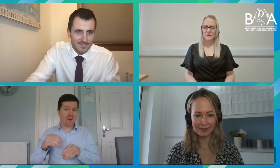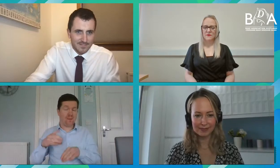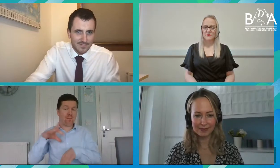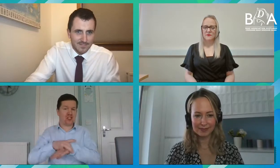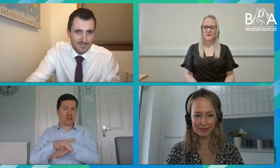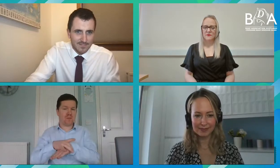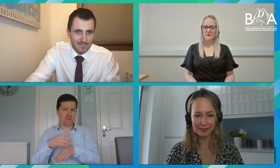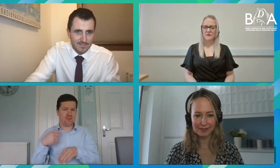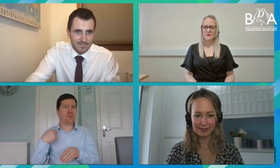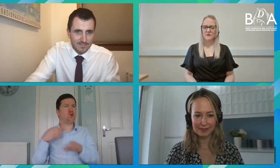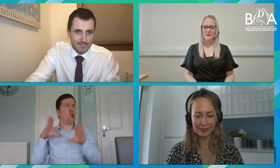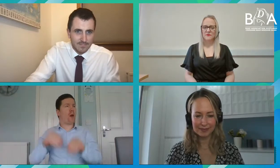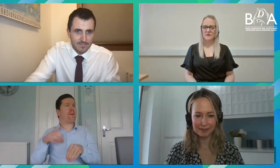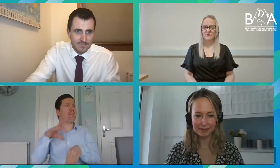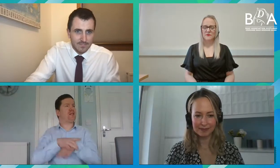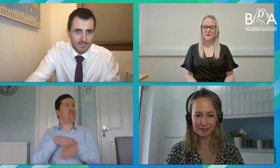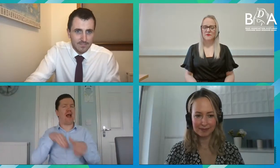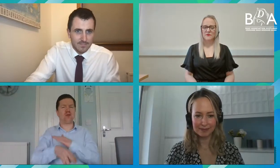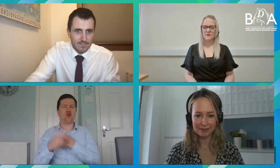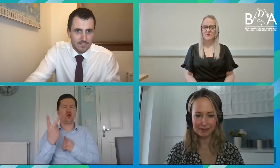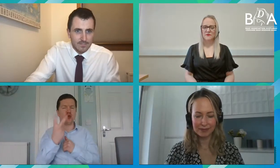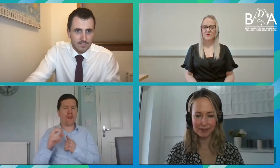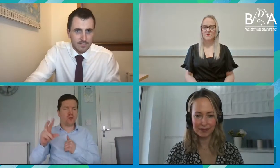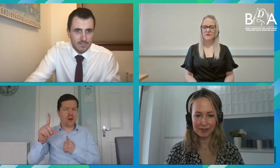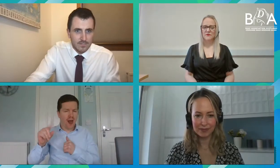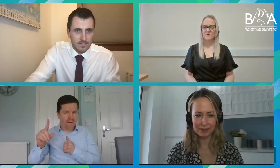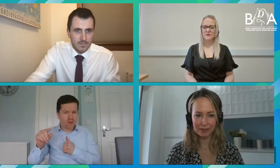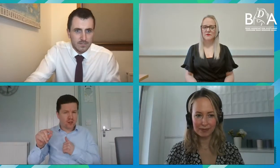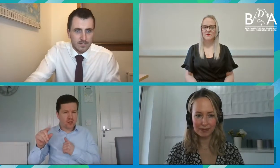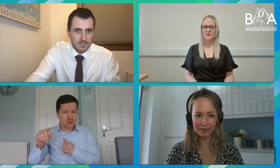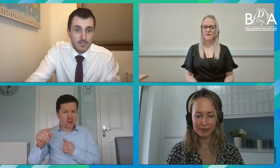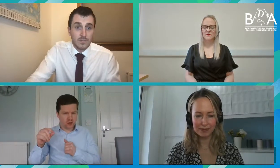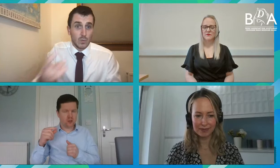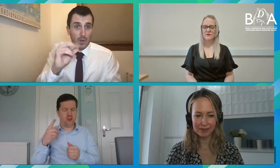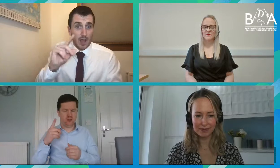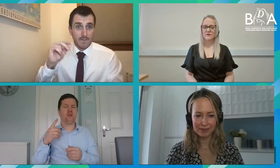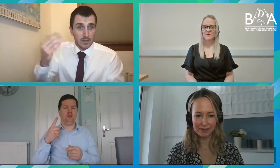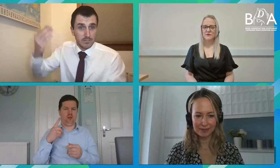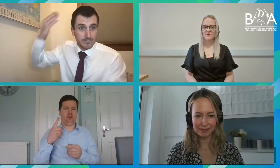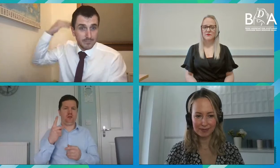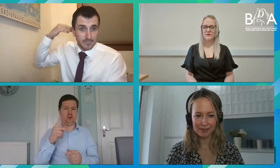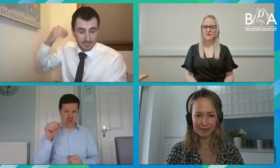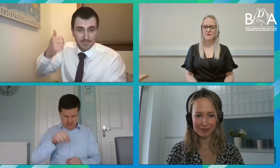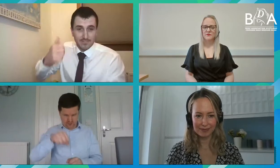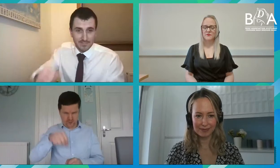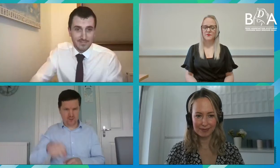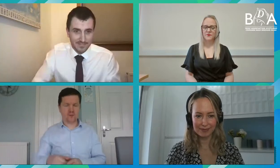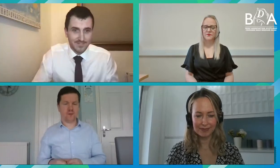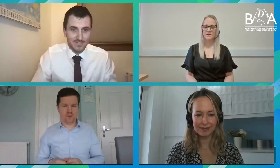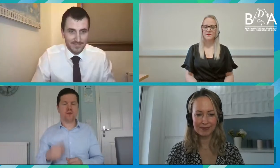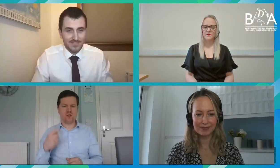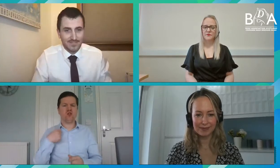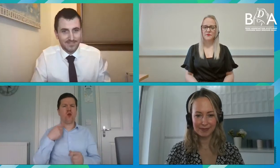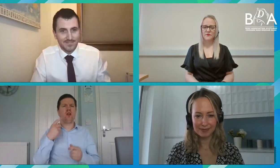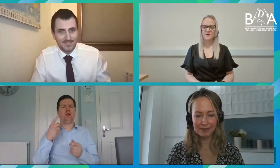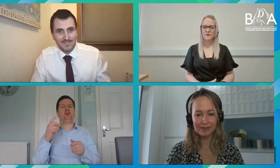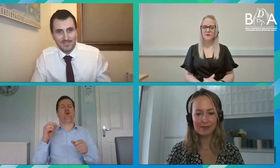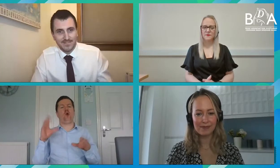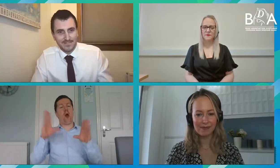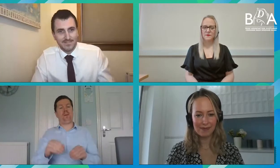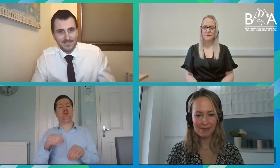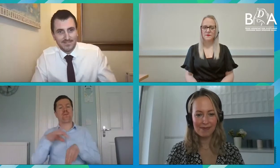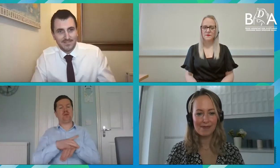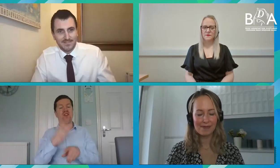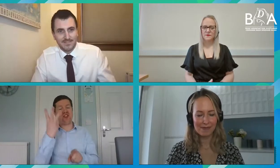renowned. So I've completed my apprenticeship programme, actually was back in 2011, so it's quite a long time ago